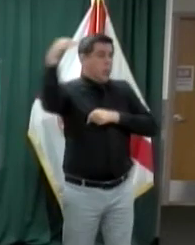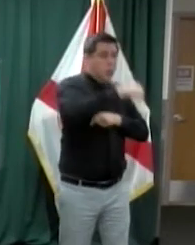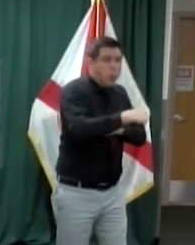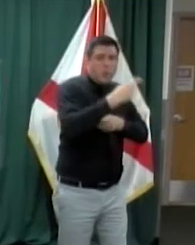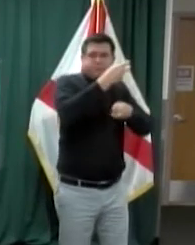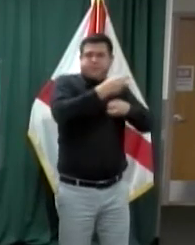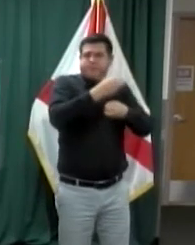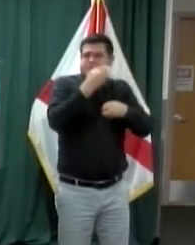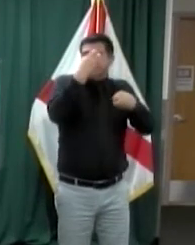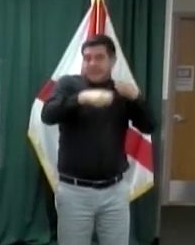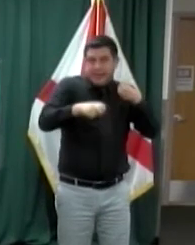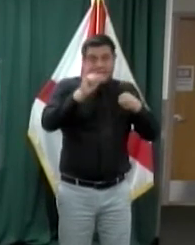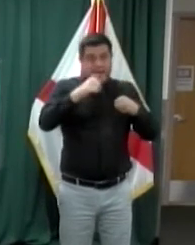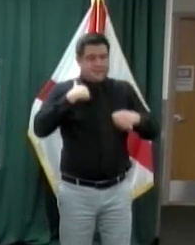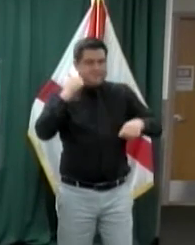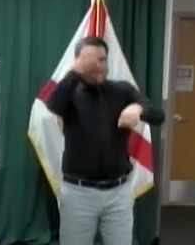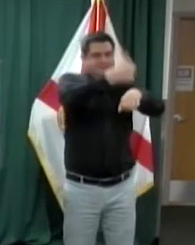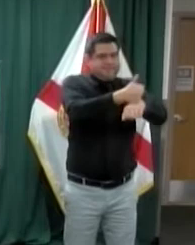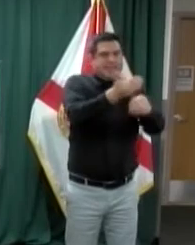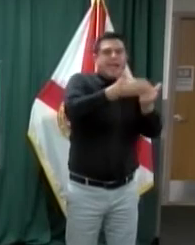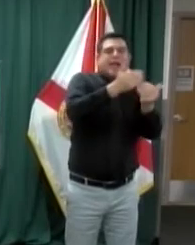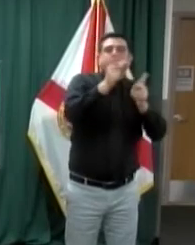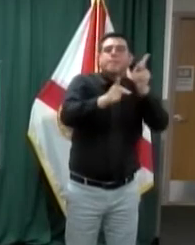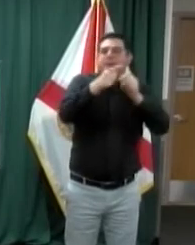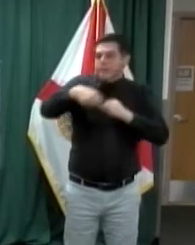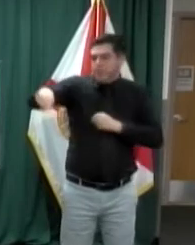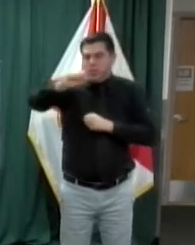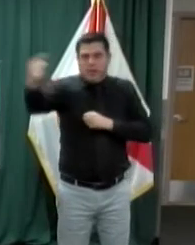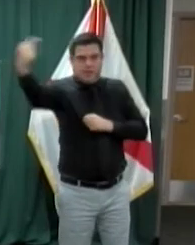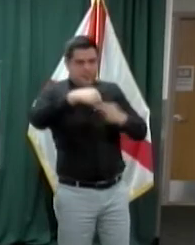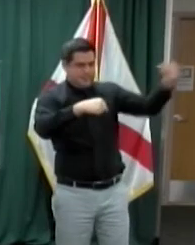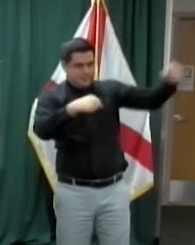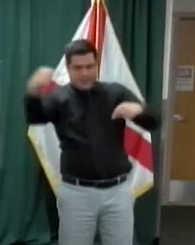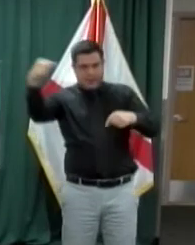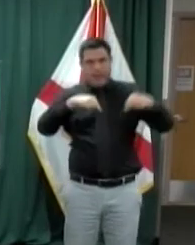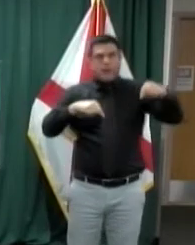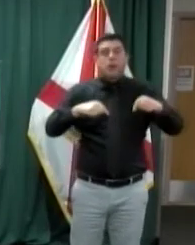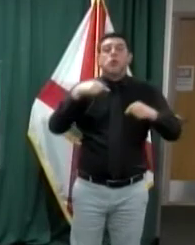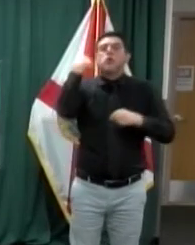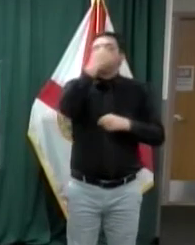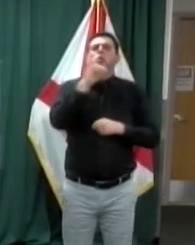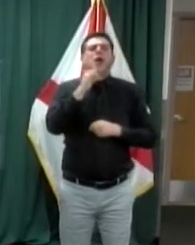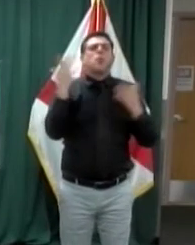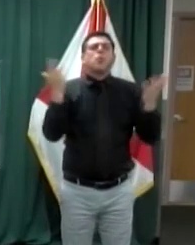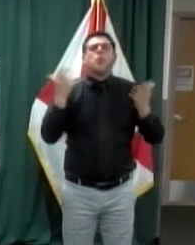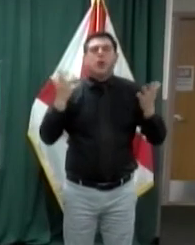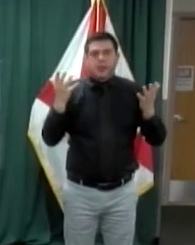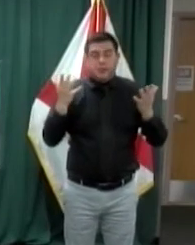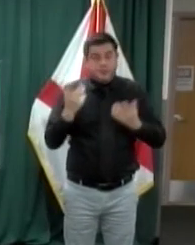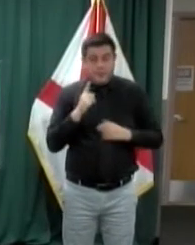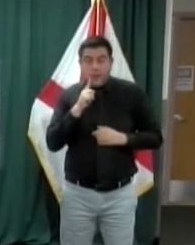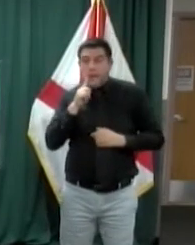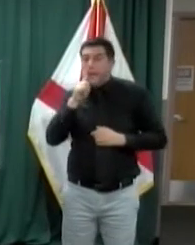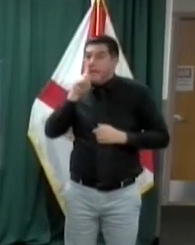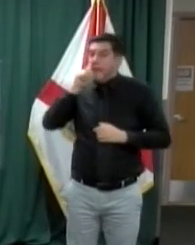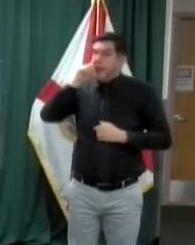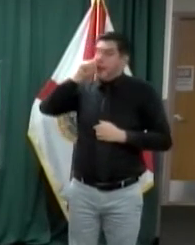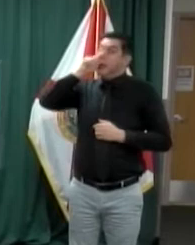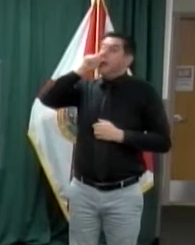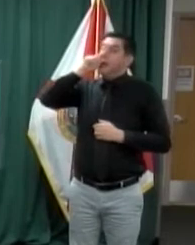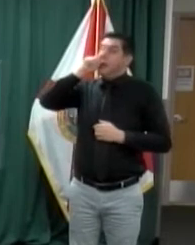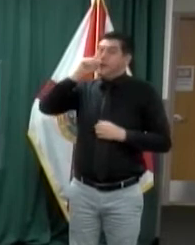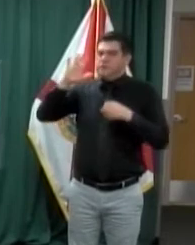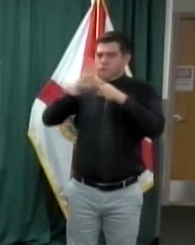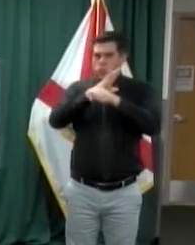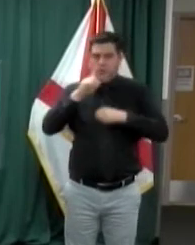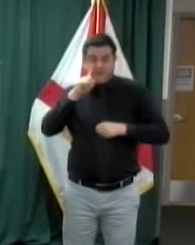them. We are doing nasal swabs at those sites, and I want to thank True Health, which has been doing all of the medical work